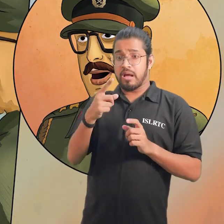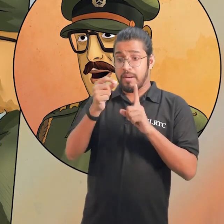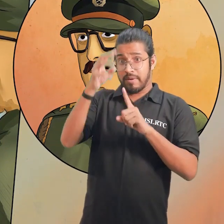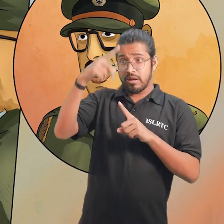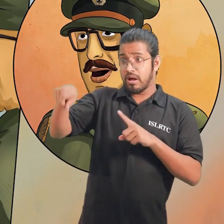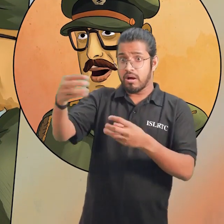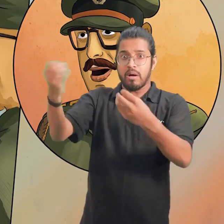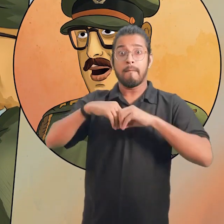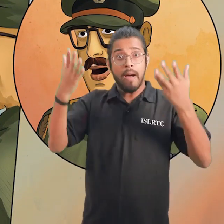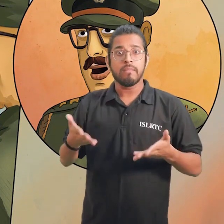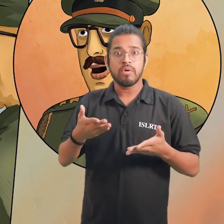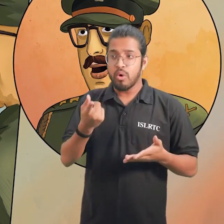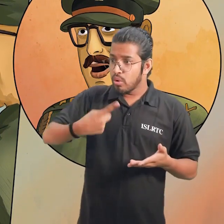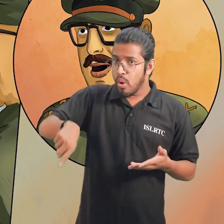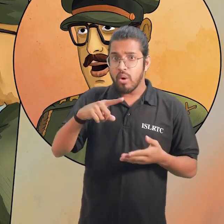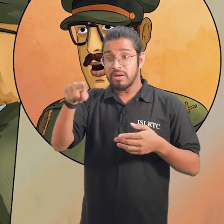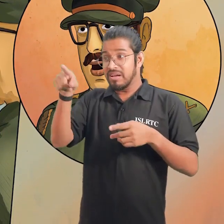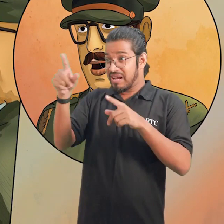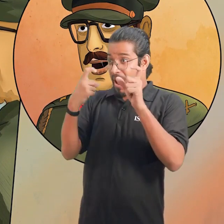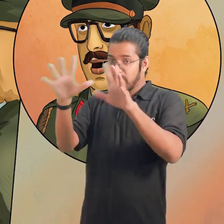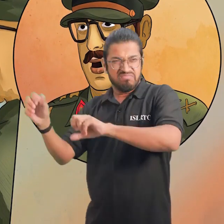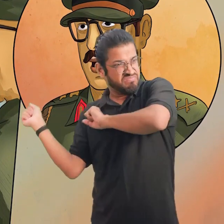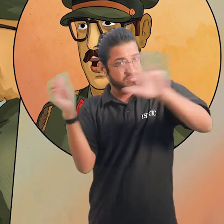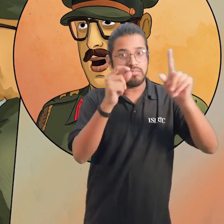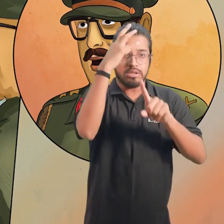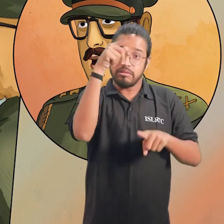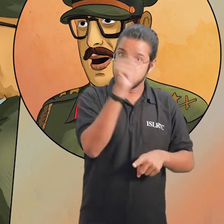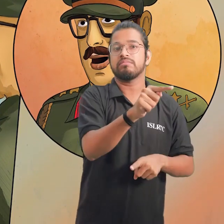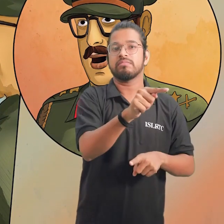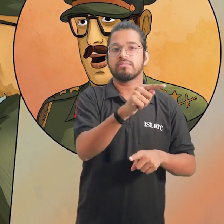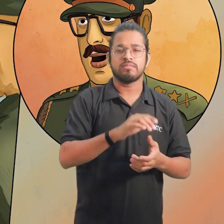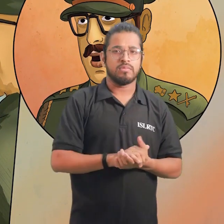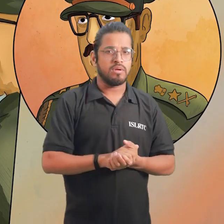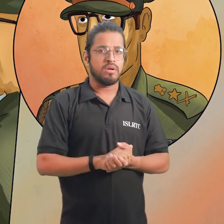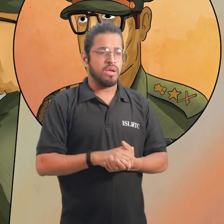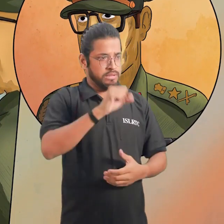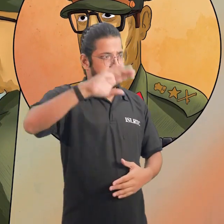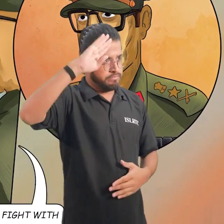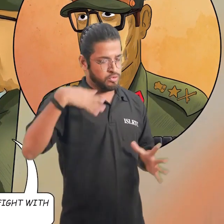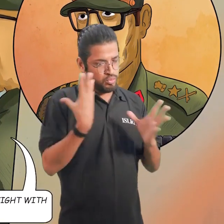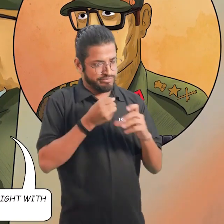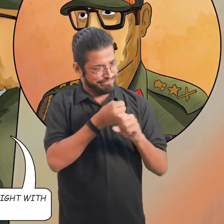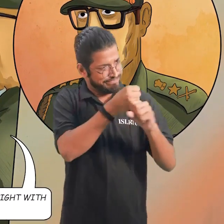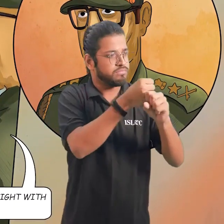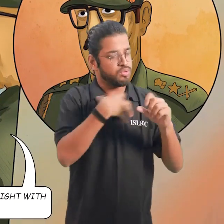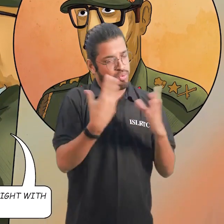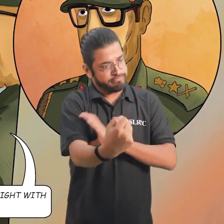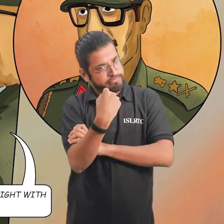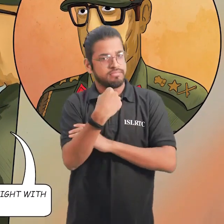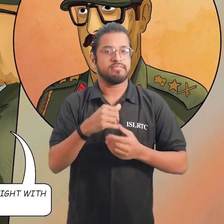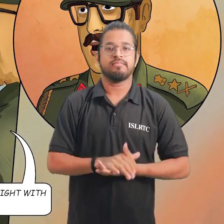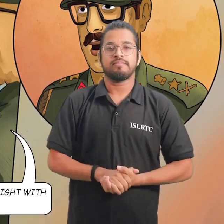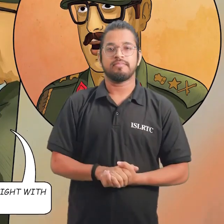Pakistan has stabbed us in the back, but we must throw out the Pakistani troops. Yes, sir. We